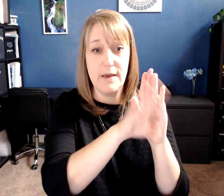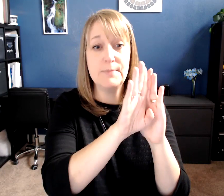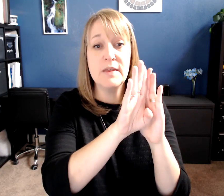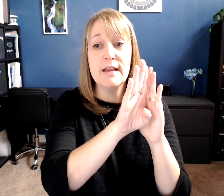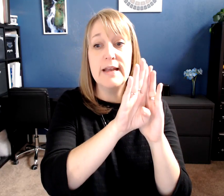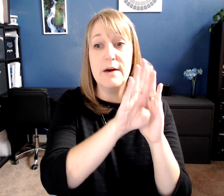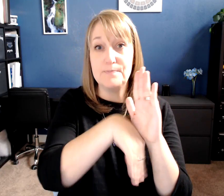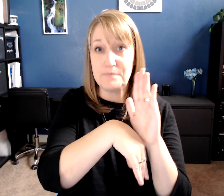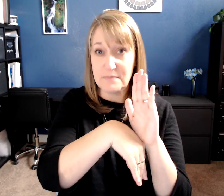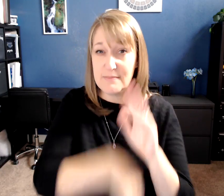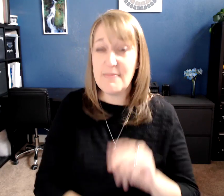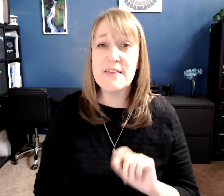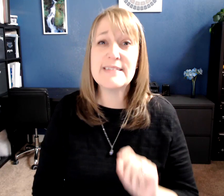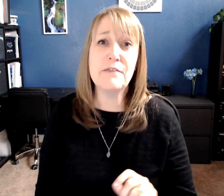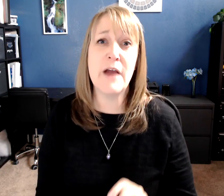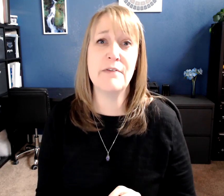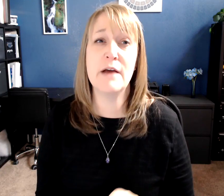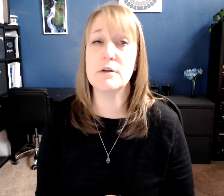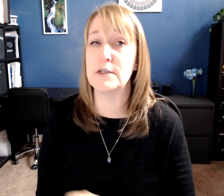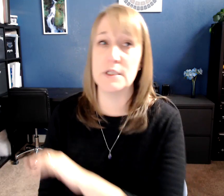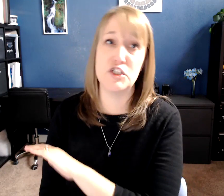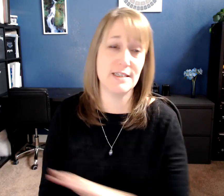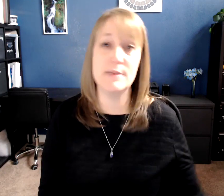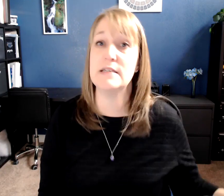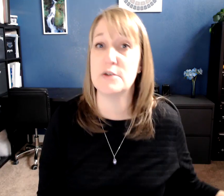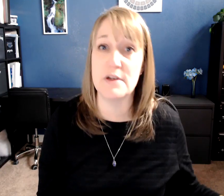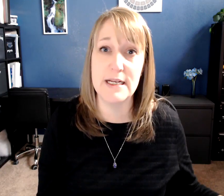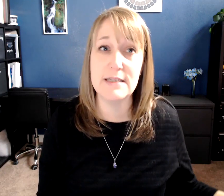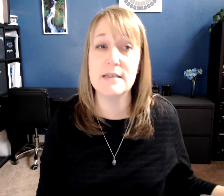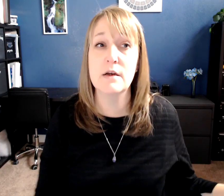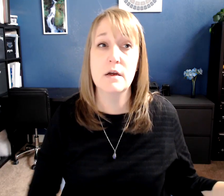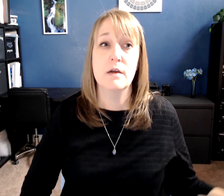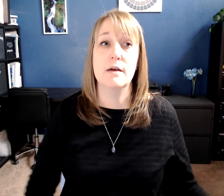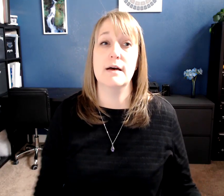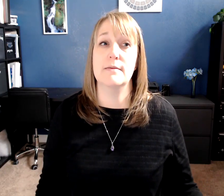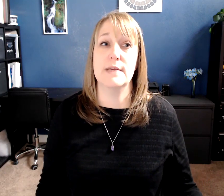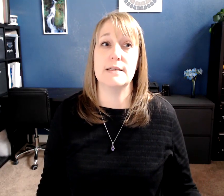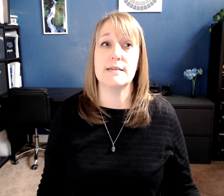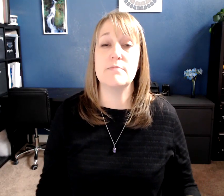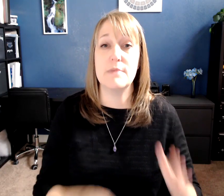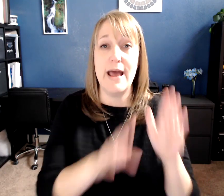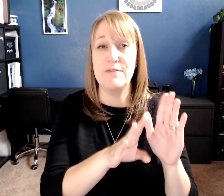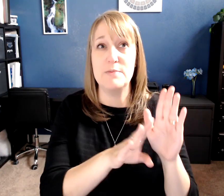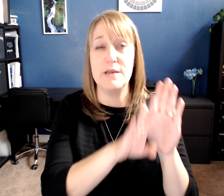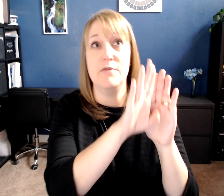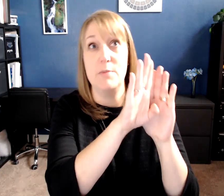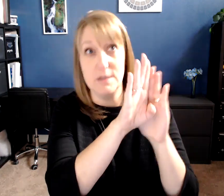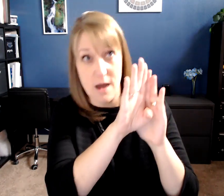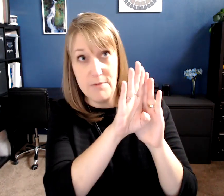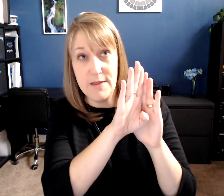Okay. Now, this sign for half an hour literally just means 30 minutes. It doesn't have to be from the top of the